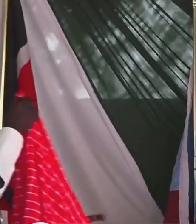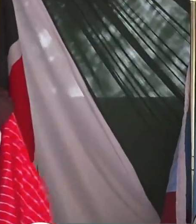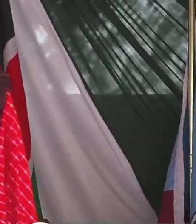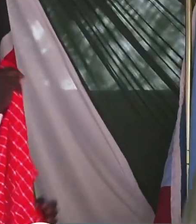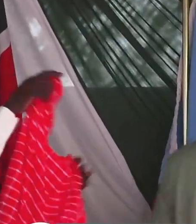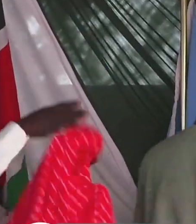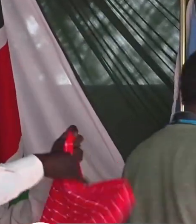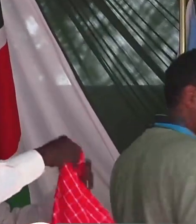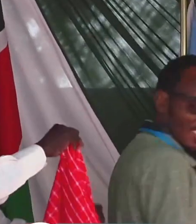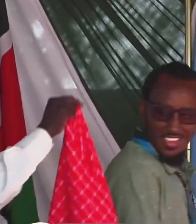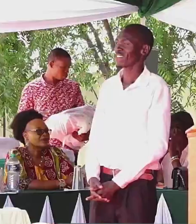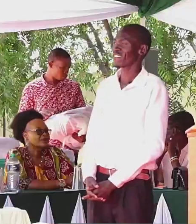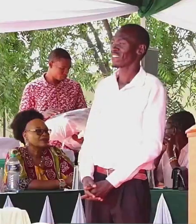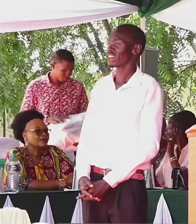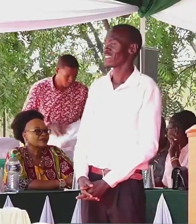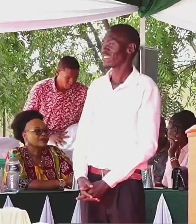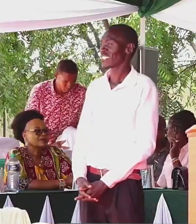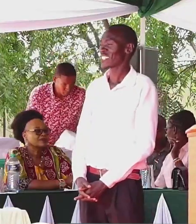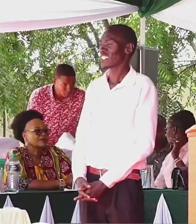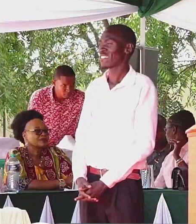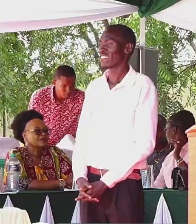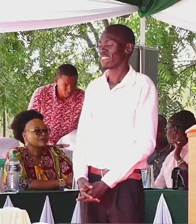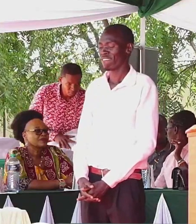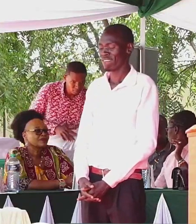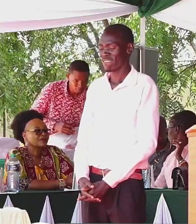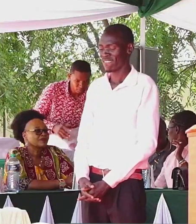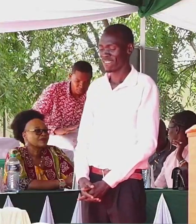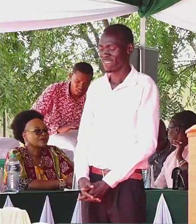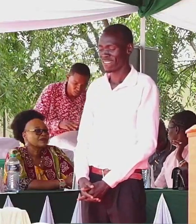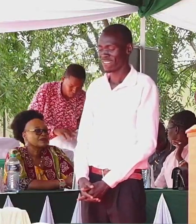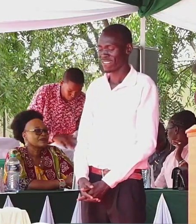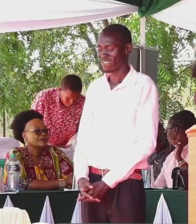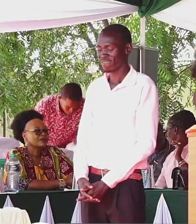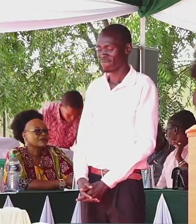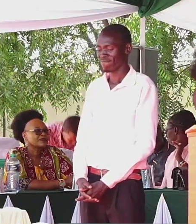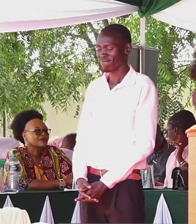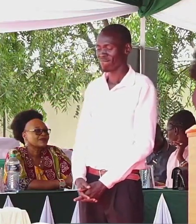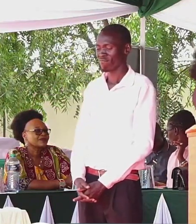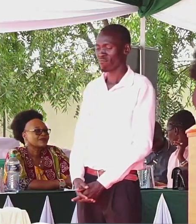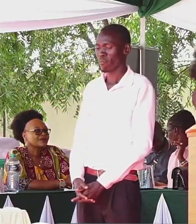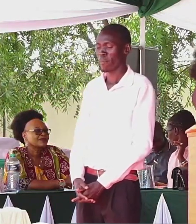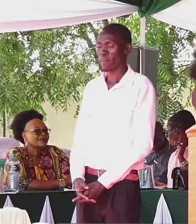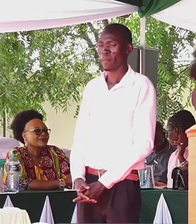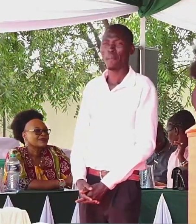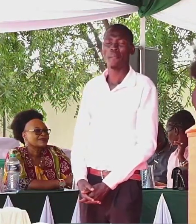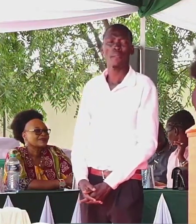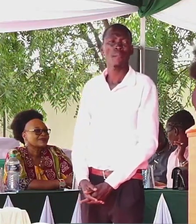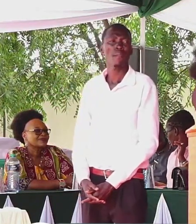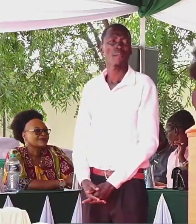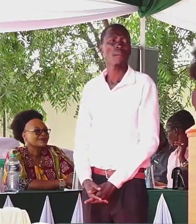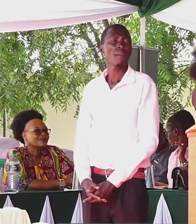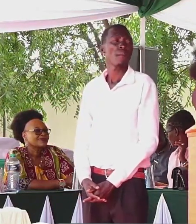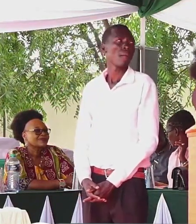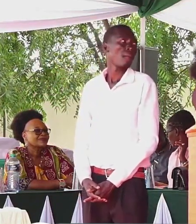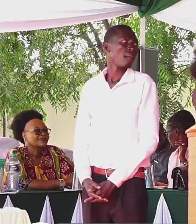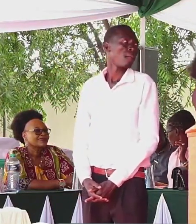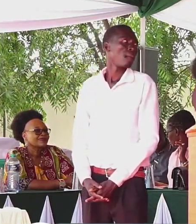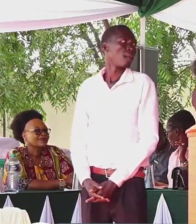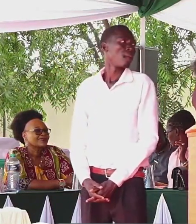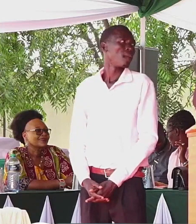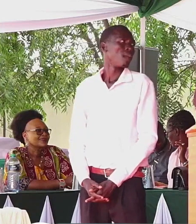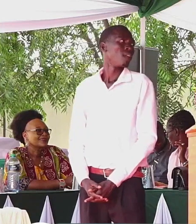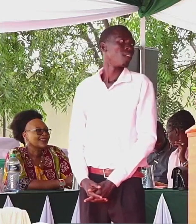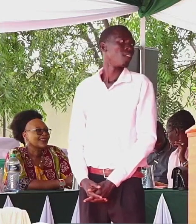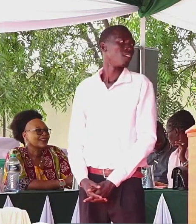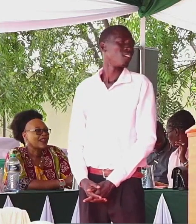Many years I like to see you. Every day you run from me. I don't know what I'm doing. My head,